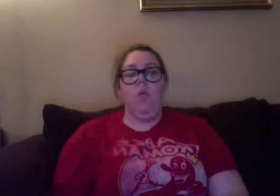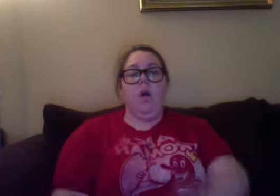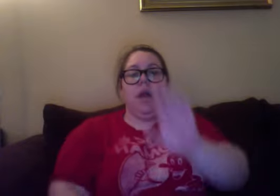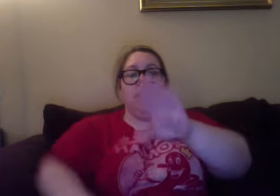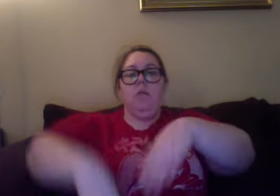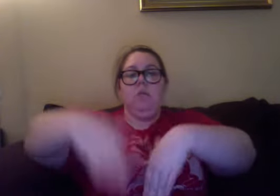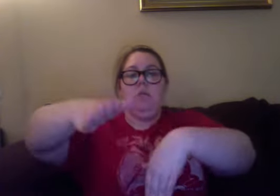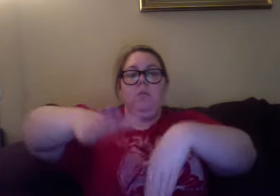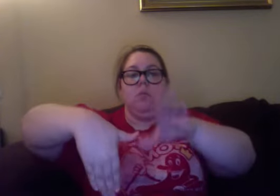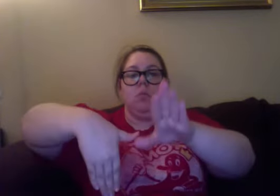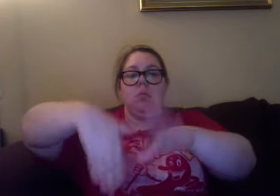walking,